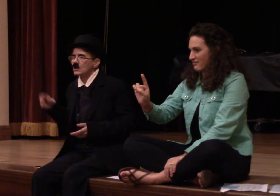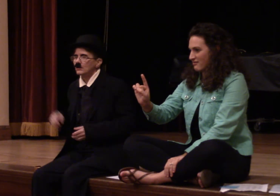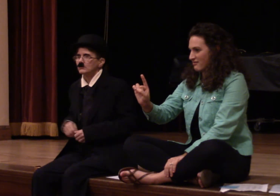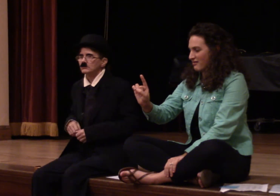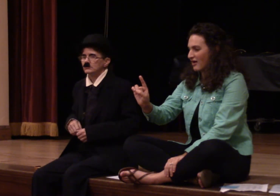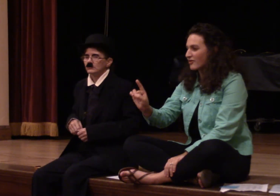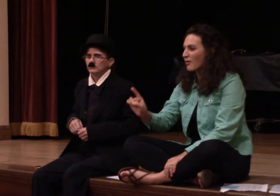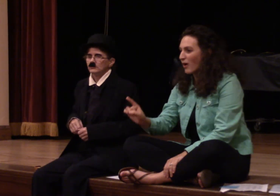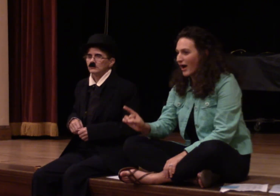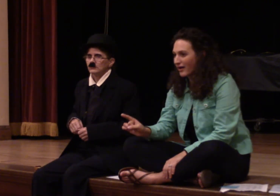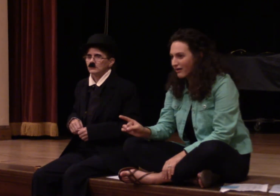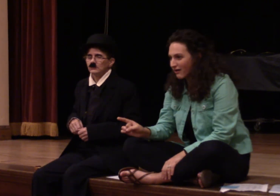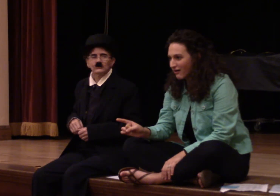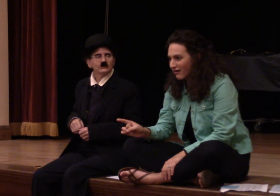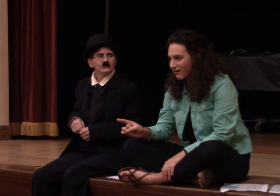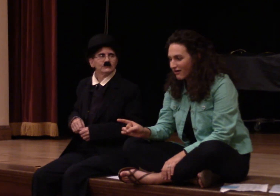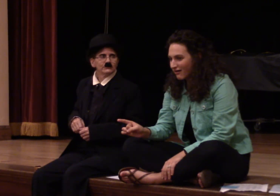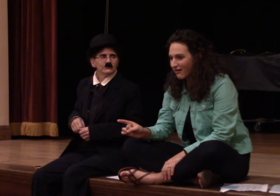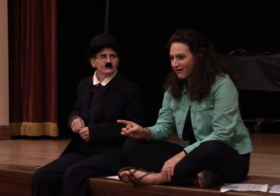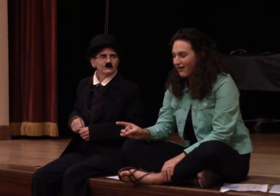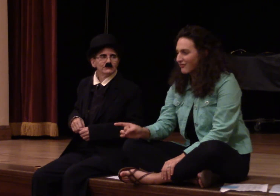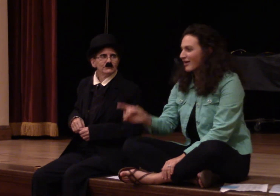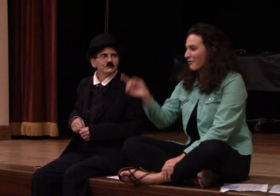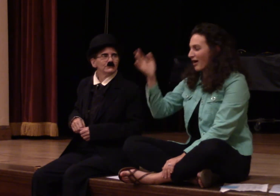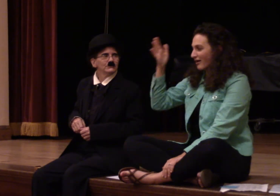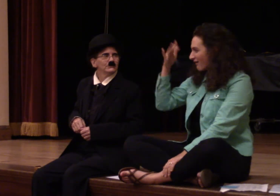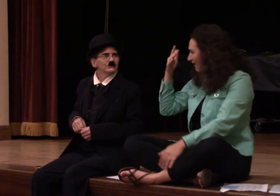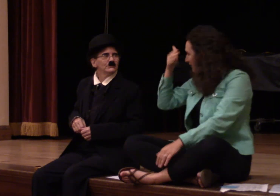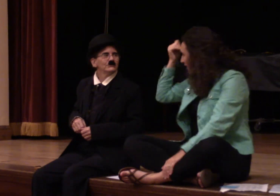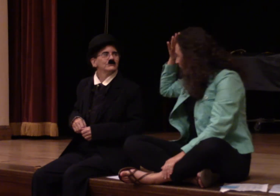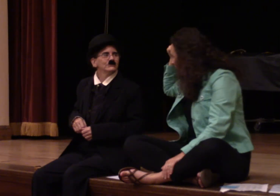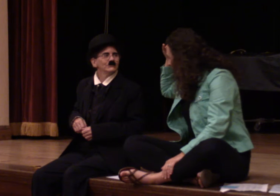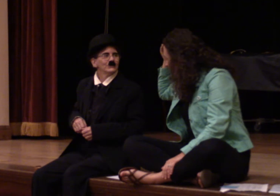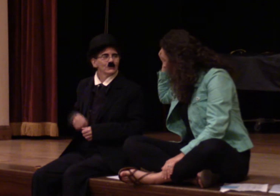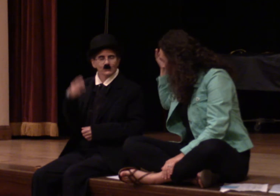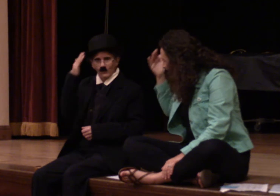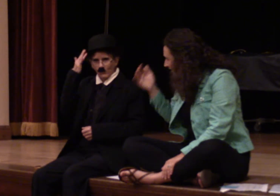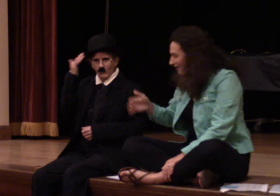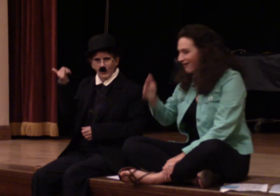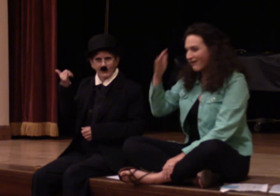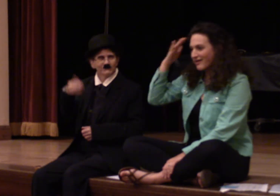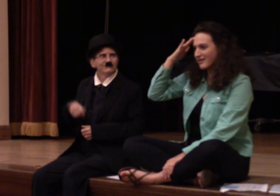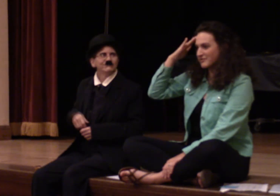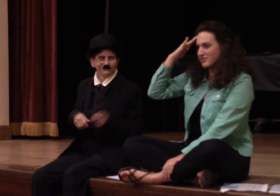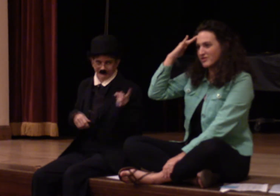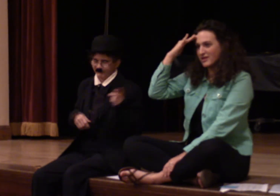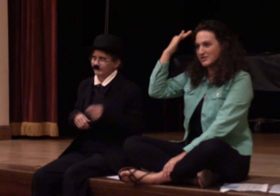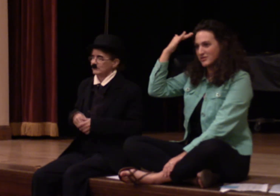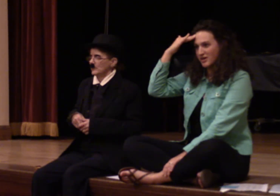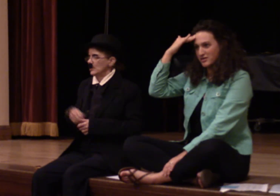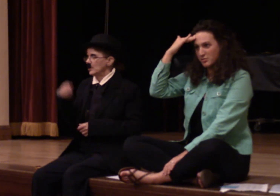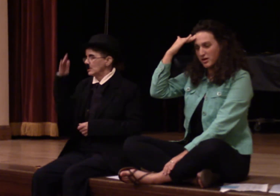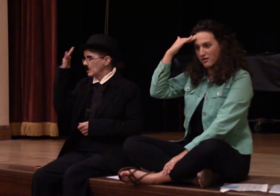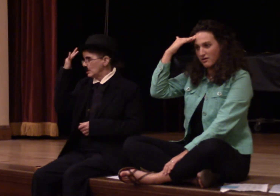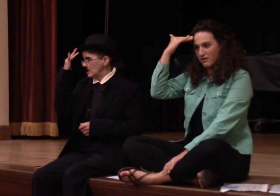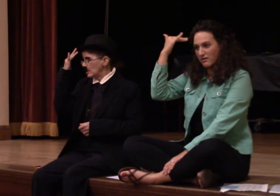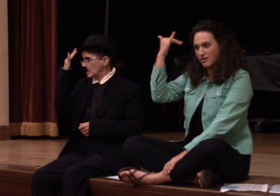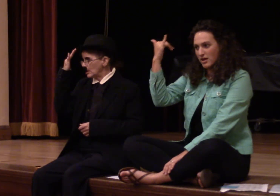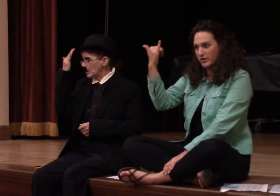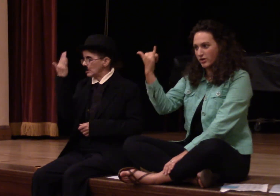I forgot why. I forgot why. Yep, so you can, so it starts up here, and you come